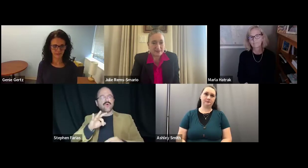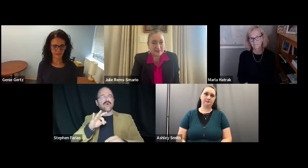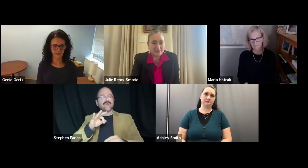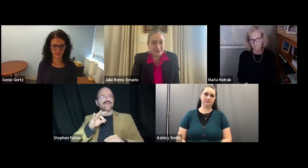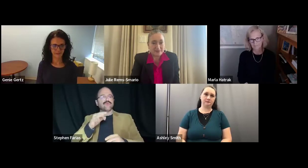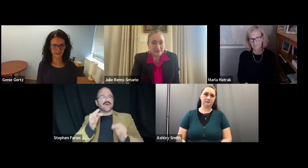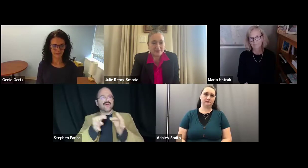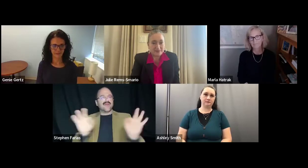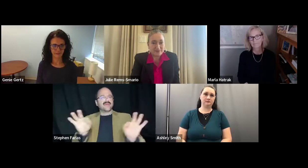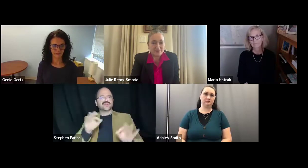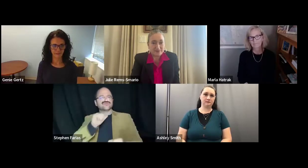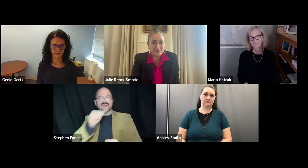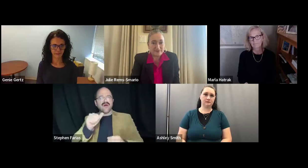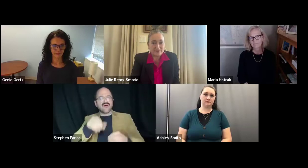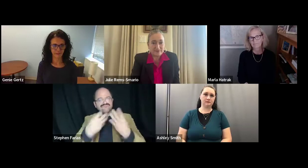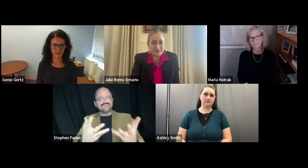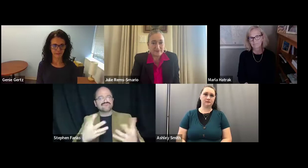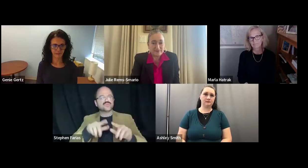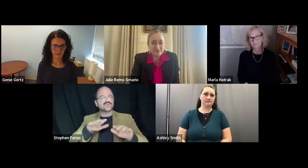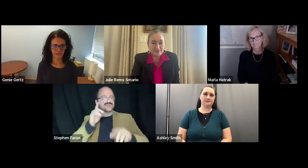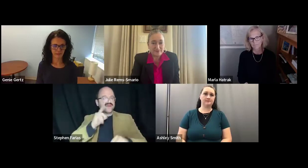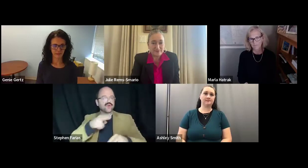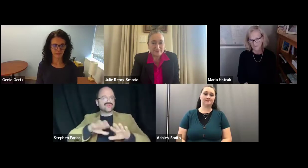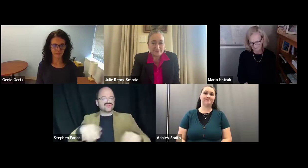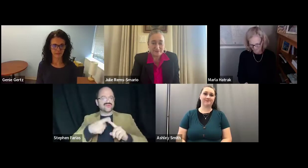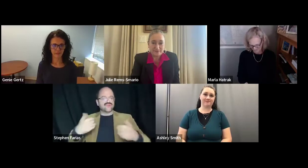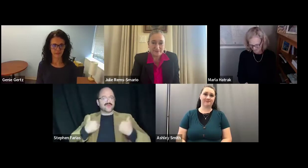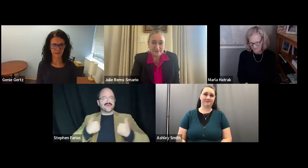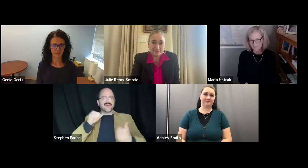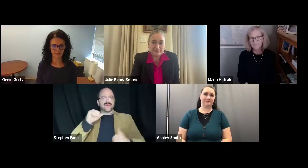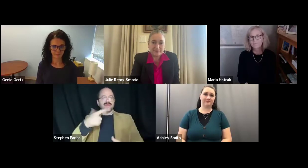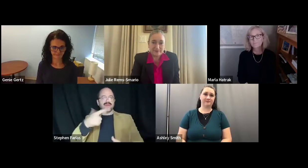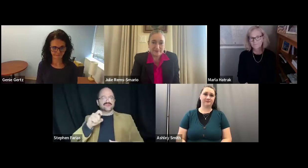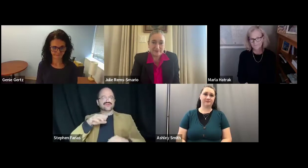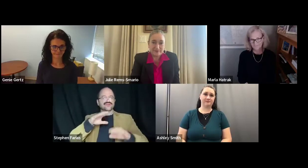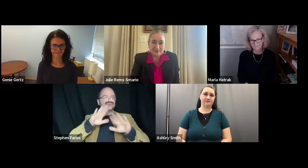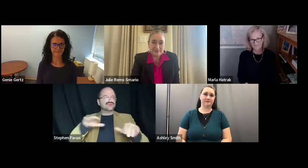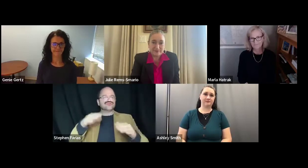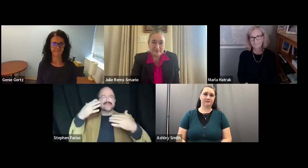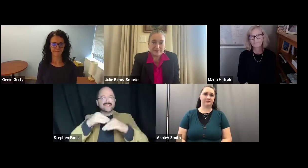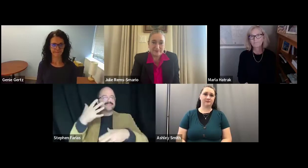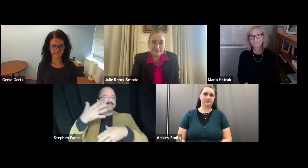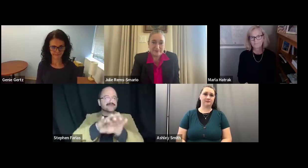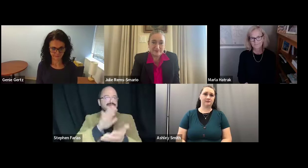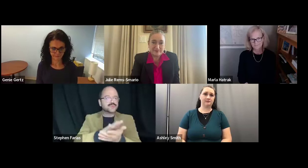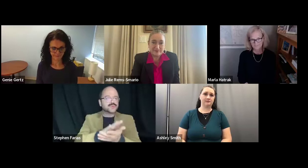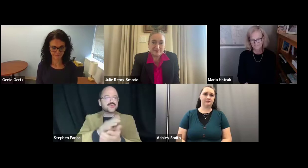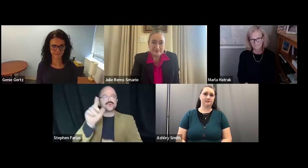the devastating impacts of an individual not being given, a deaf and hard of hearing child not being given